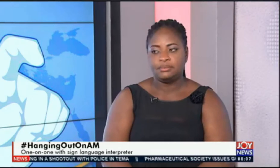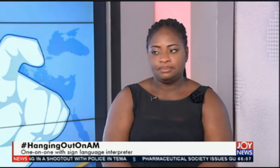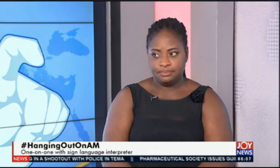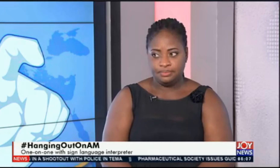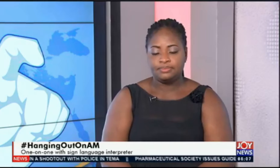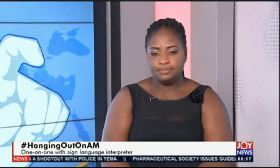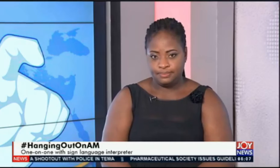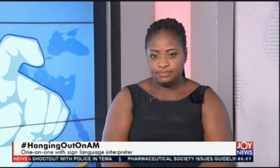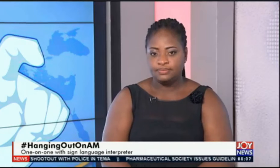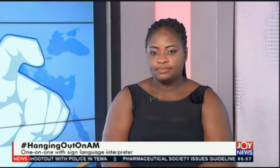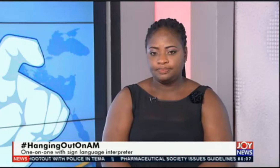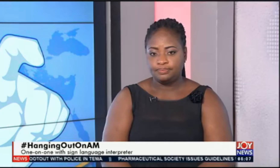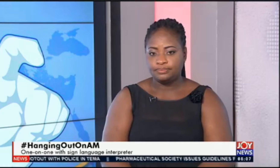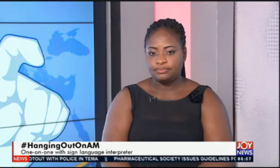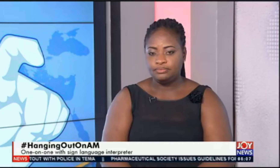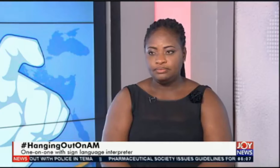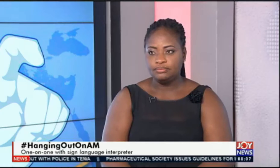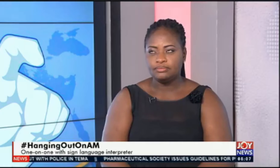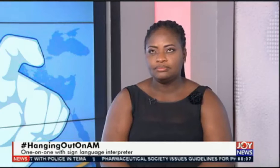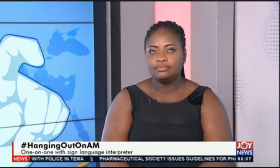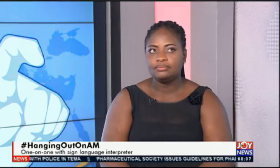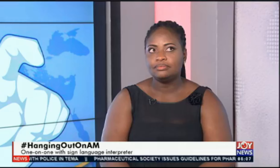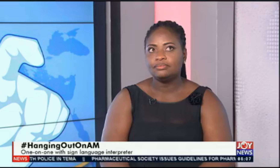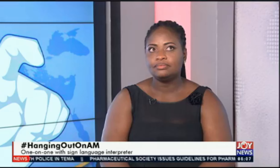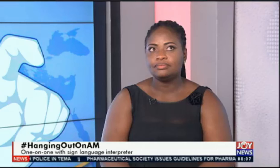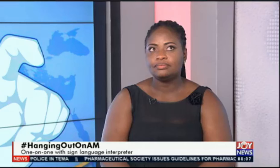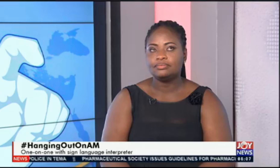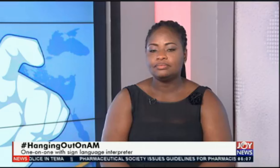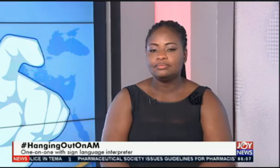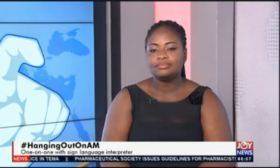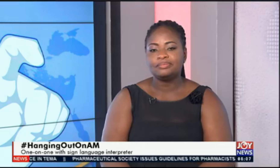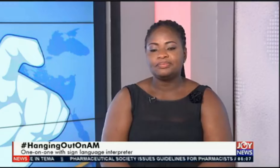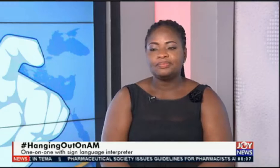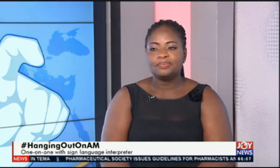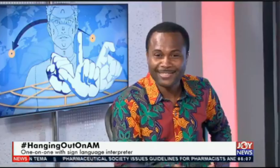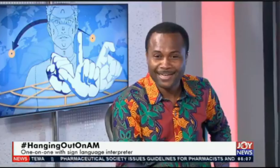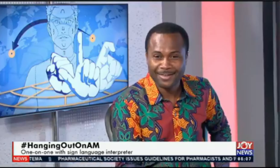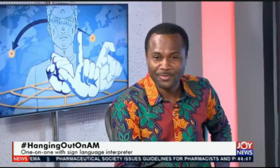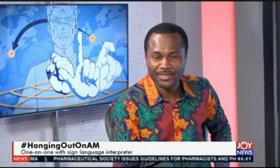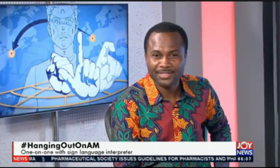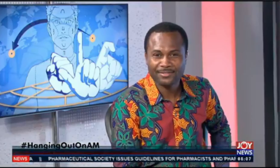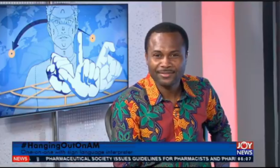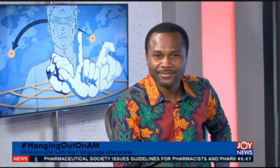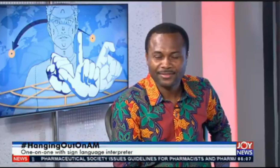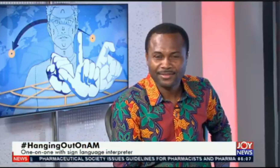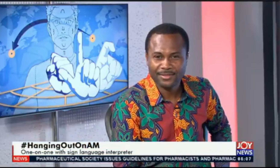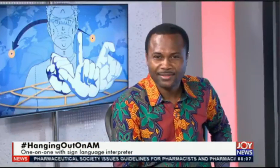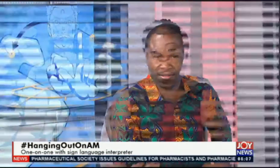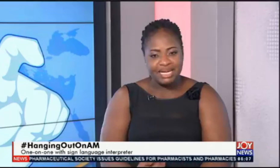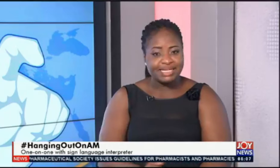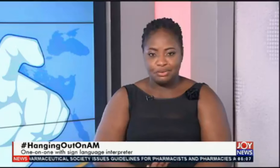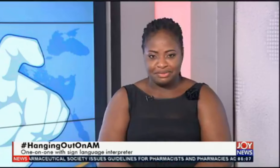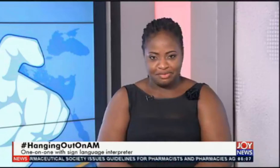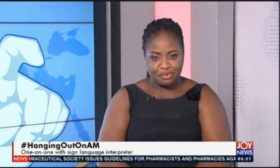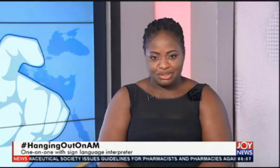UCC. How difficult is it going through school to learn sign language? It's not, for